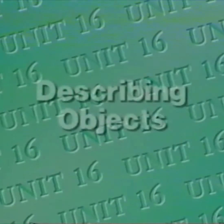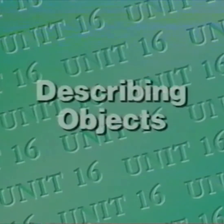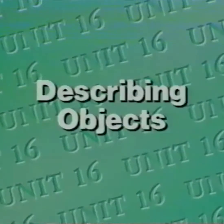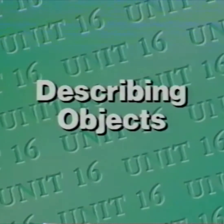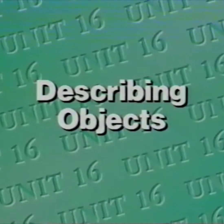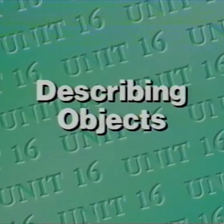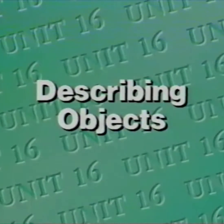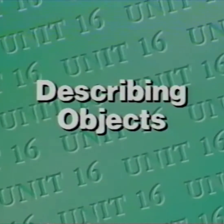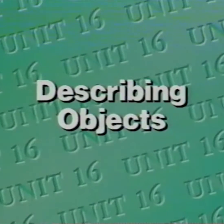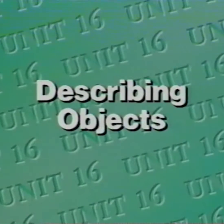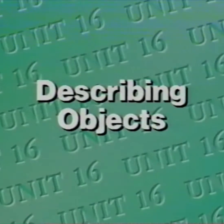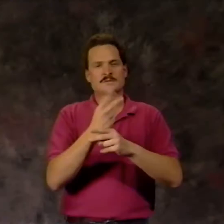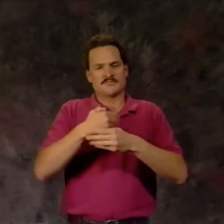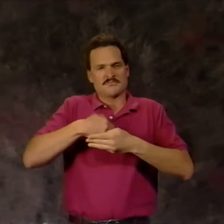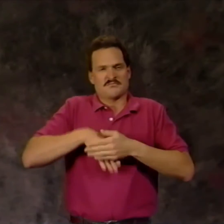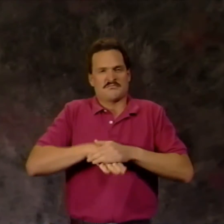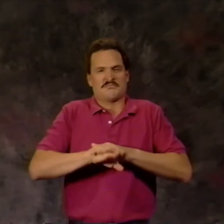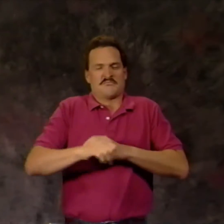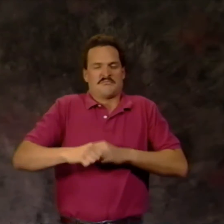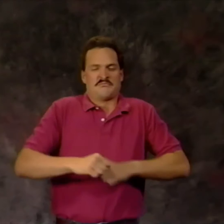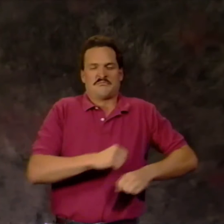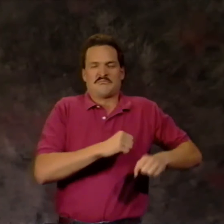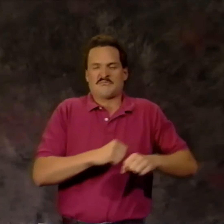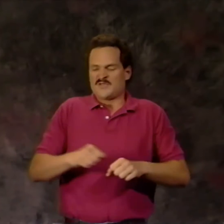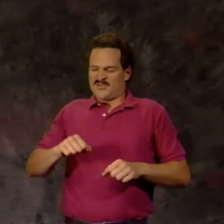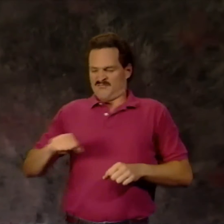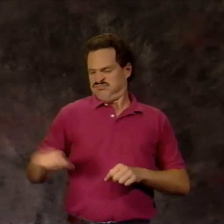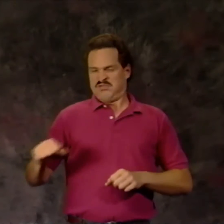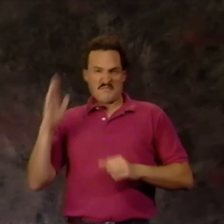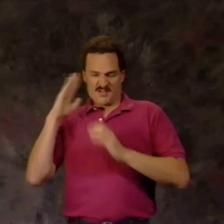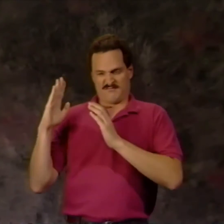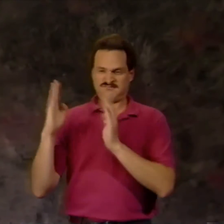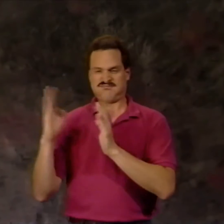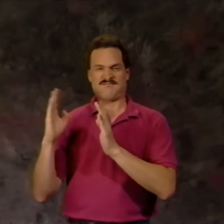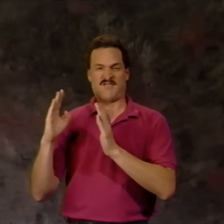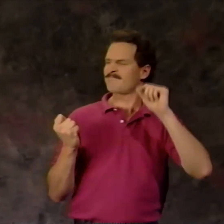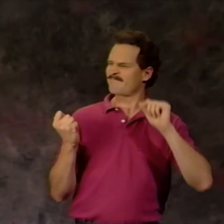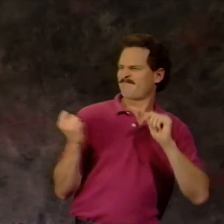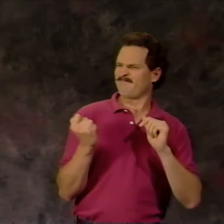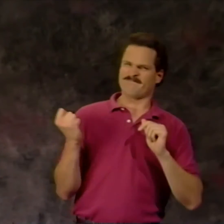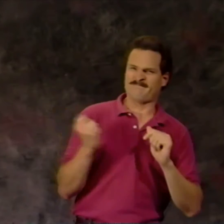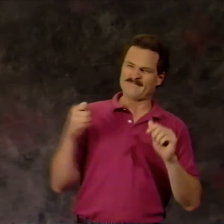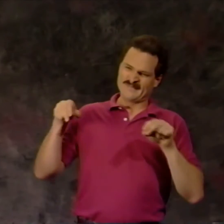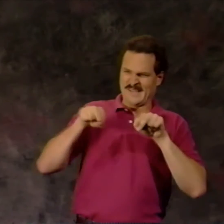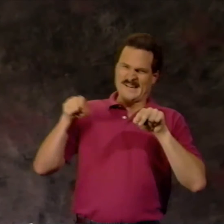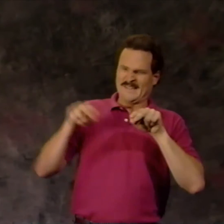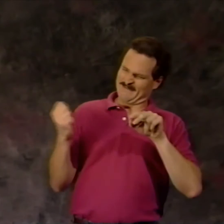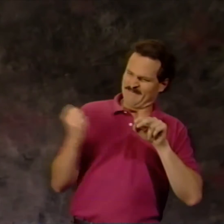got dicks like Jesus. My dick need no I think they get all these different dick people to do this.